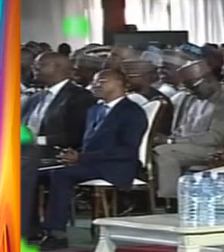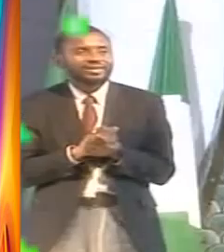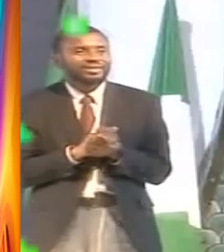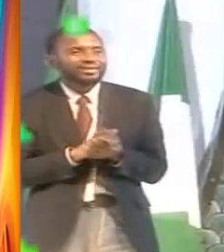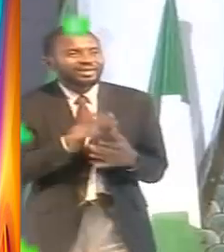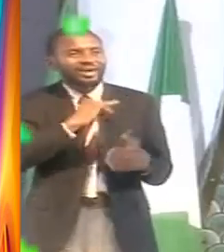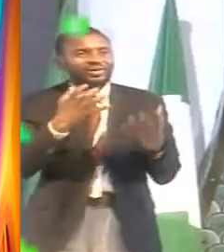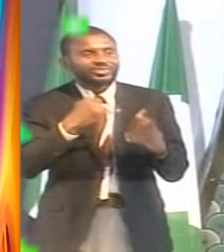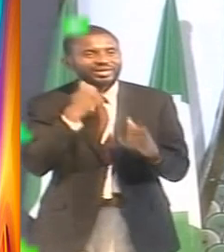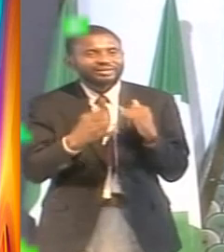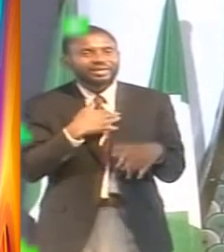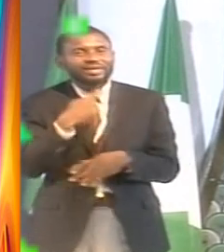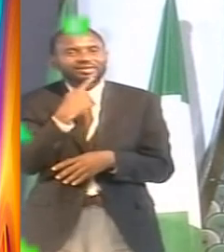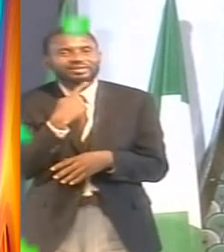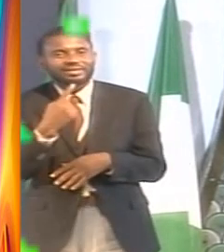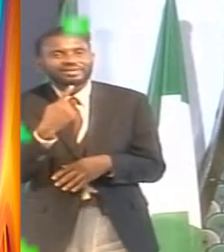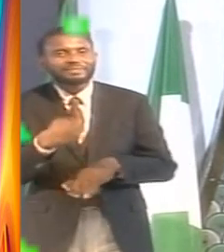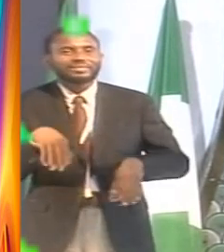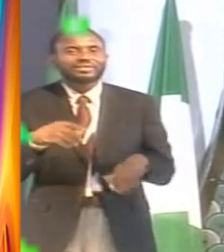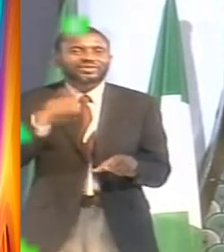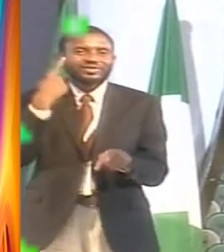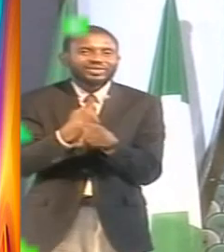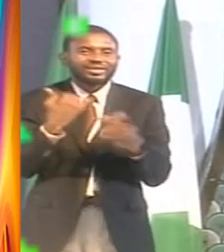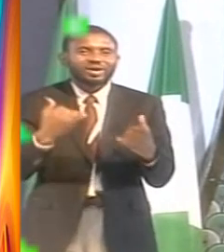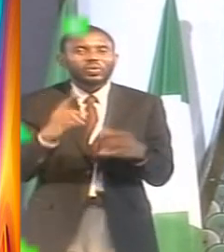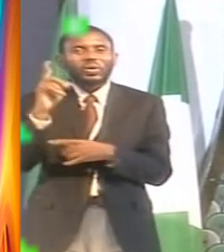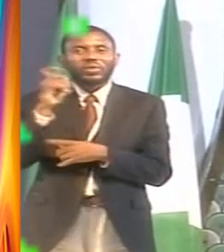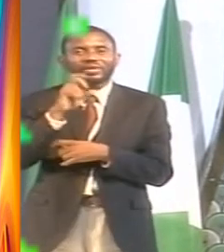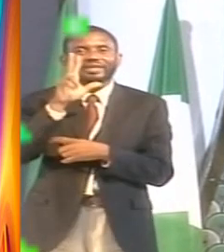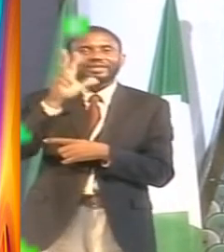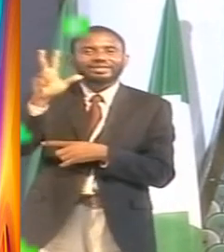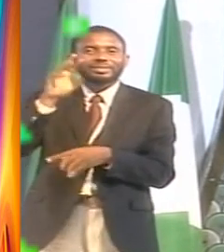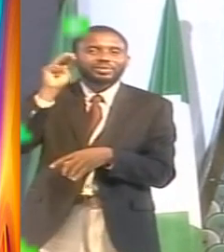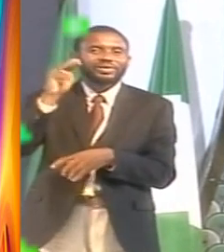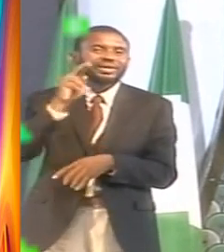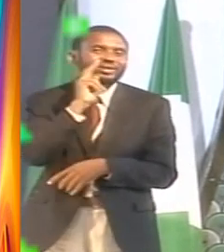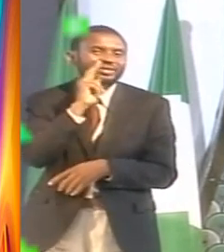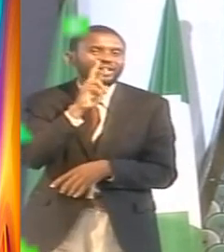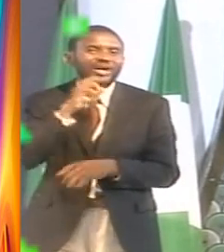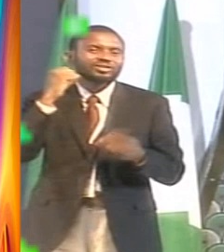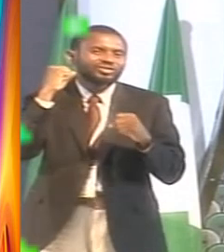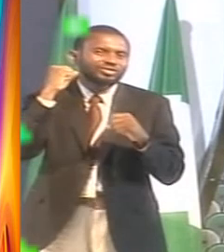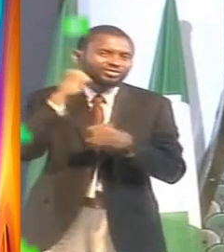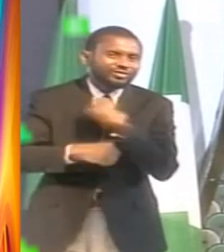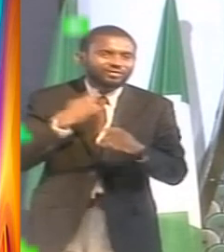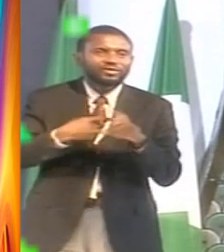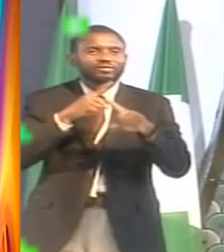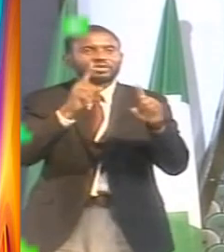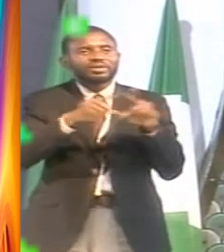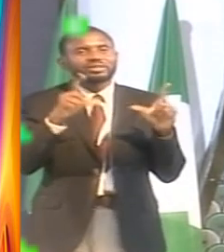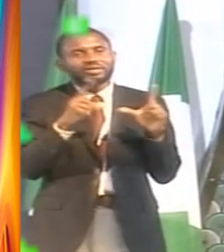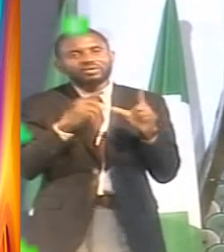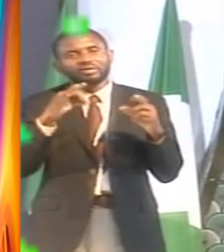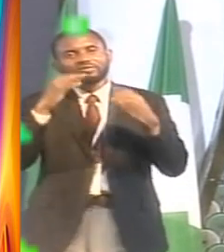to end by saying, right now, 133 million Nigerians are suffering from various levels of